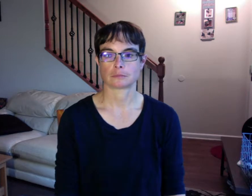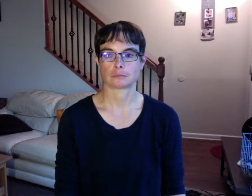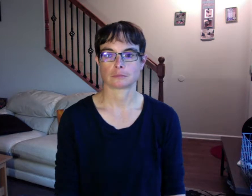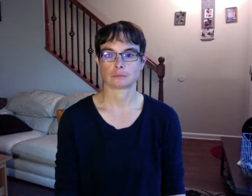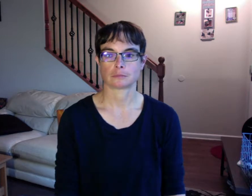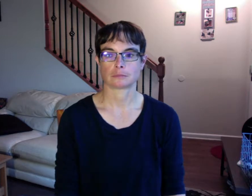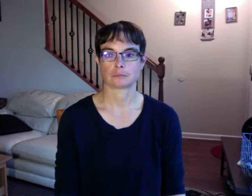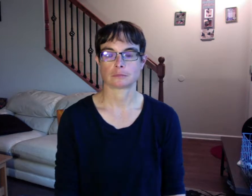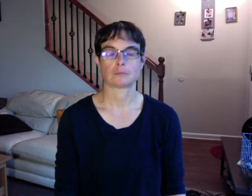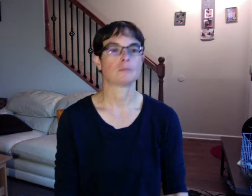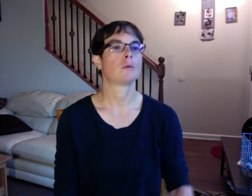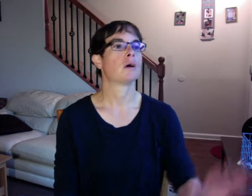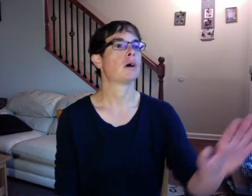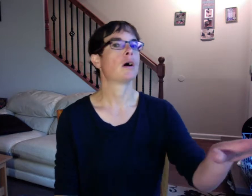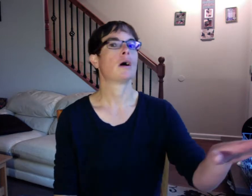Why don't you show each other your board?